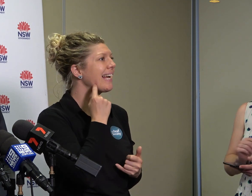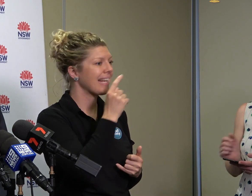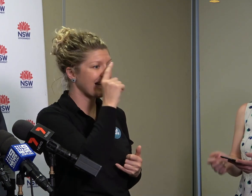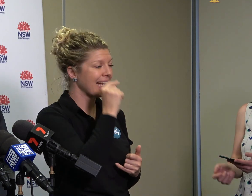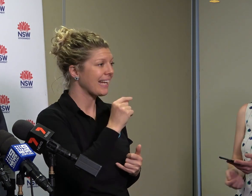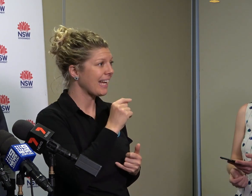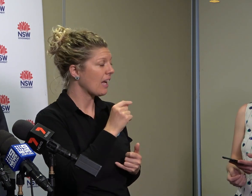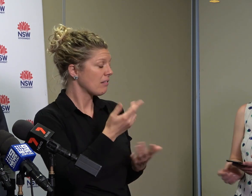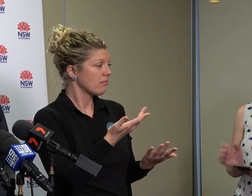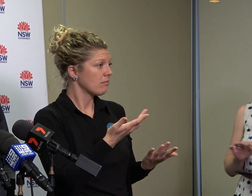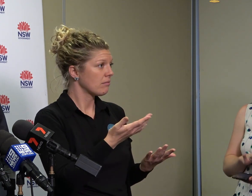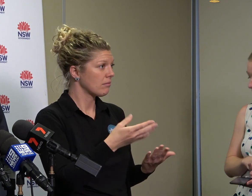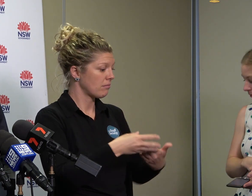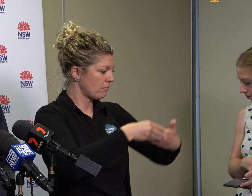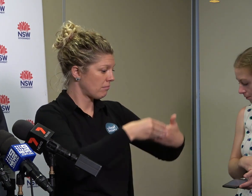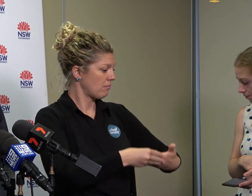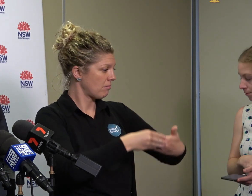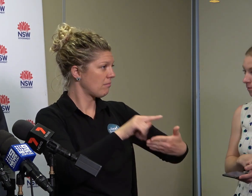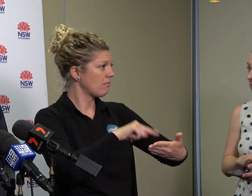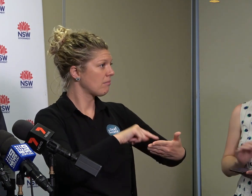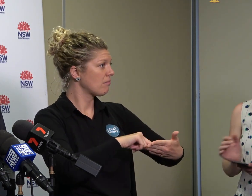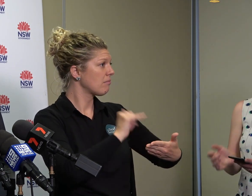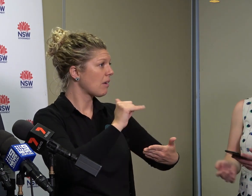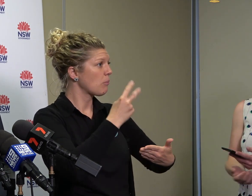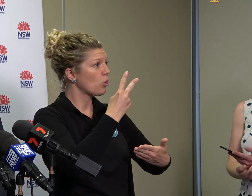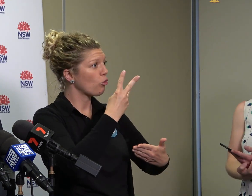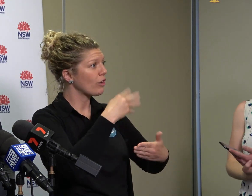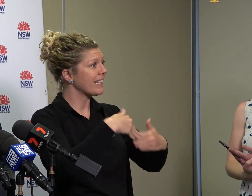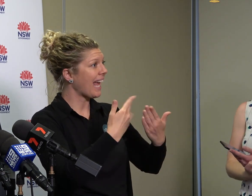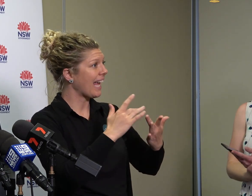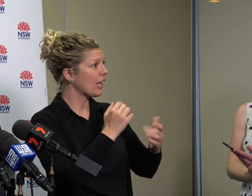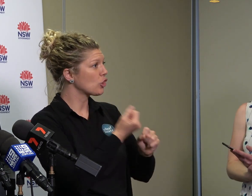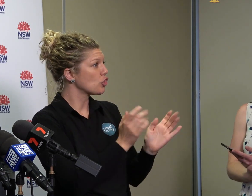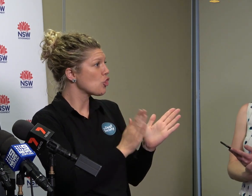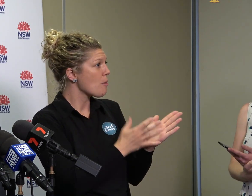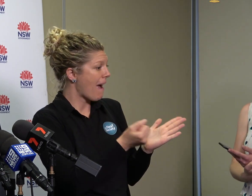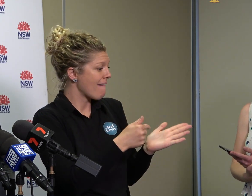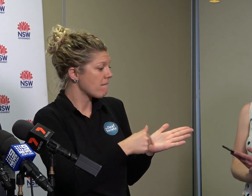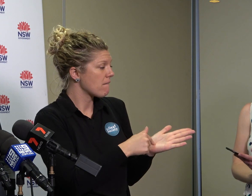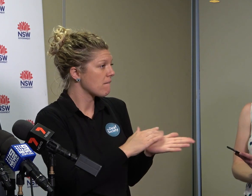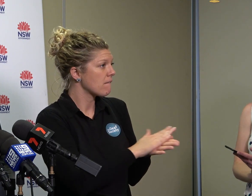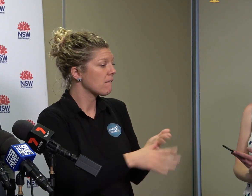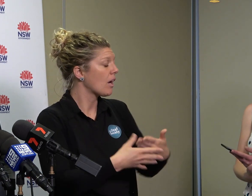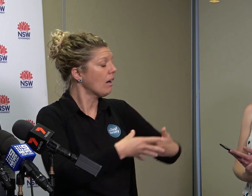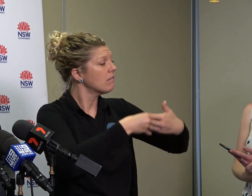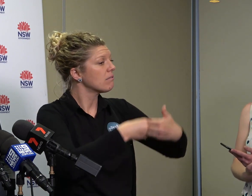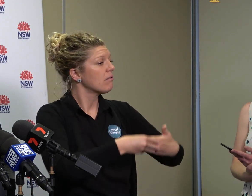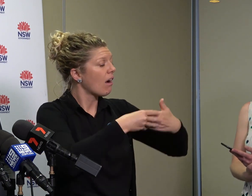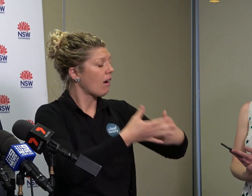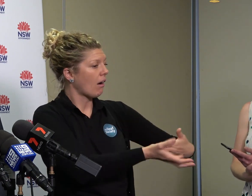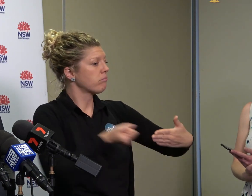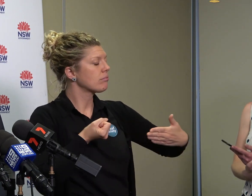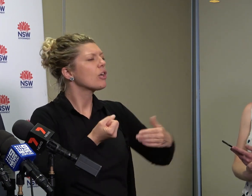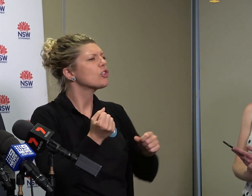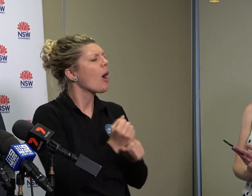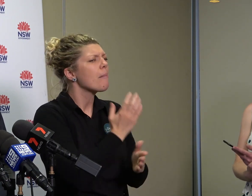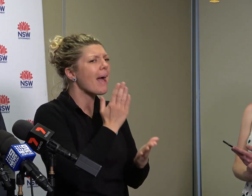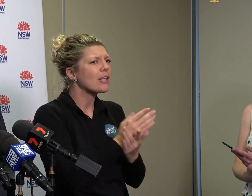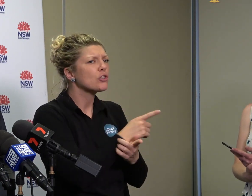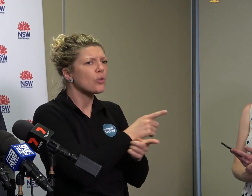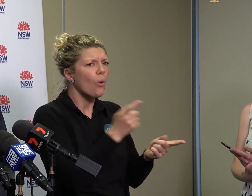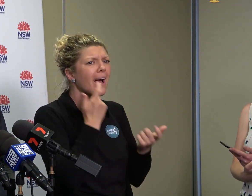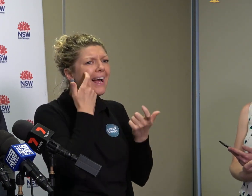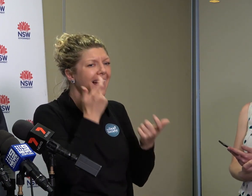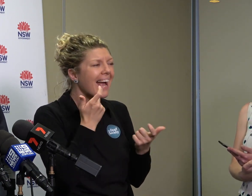hard surfaces for 2 to 3 days, so it makes sense to do everything possible to ensure that you're not going to be